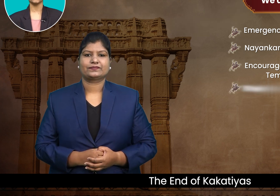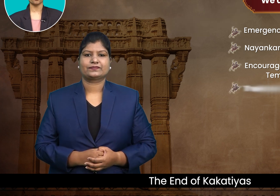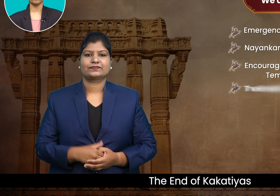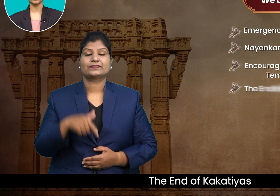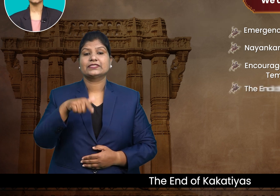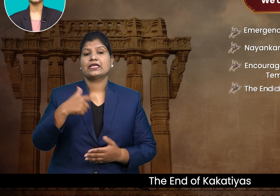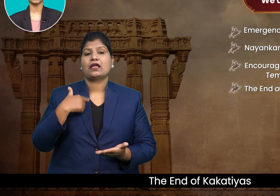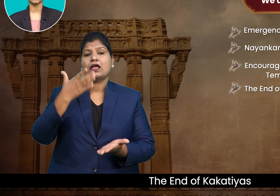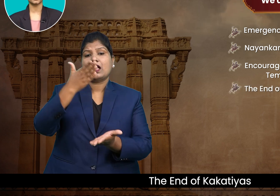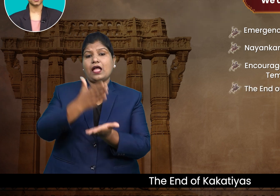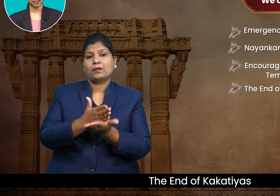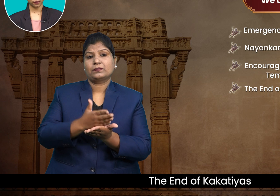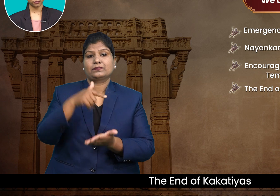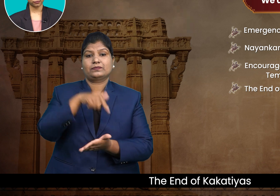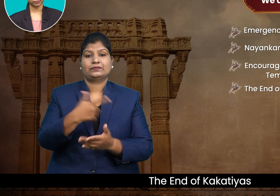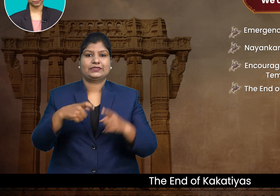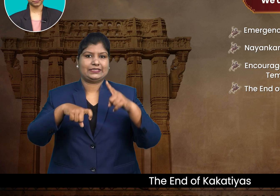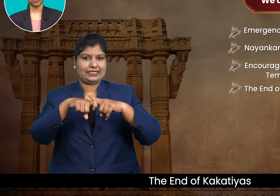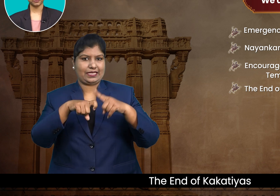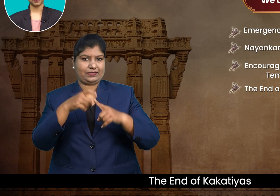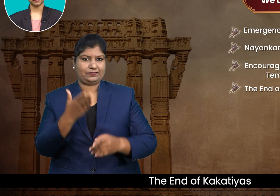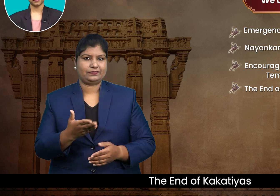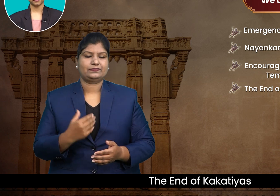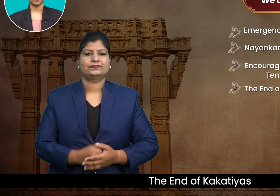the end of Kakatiyas.